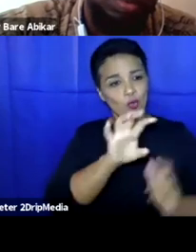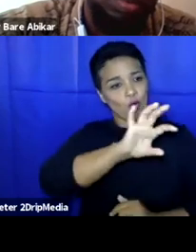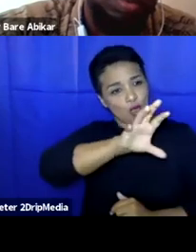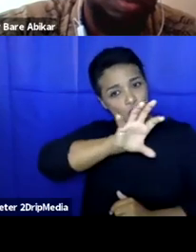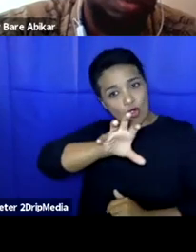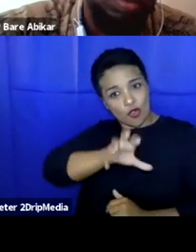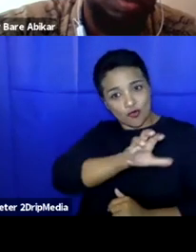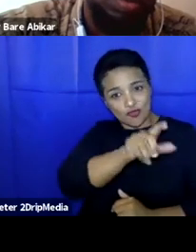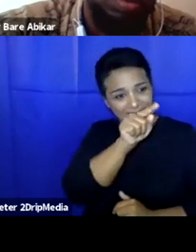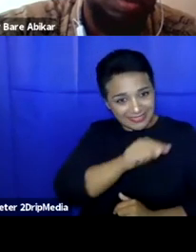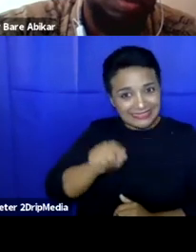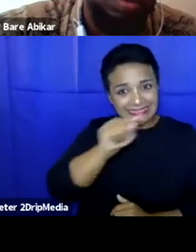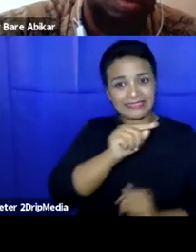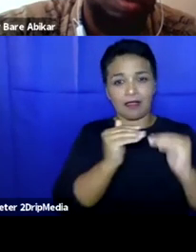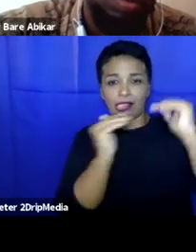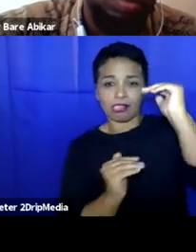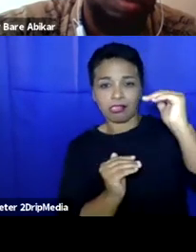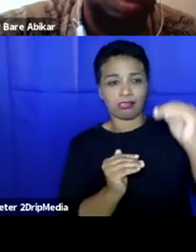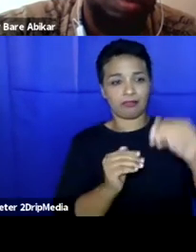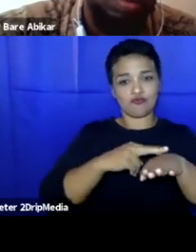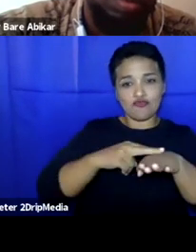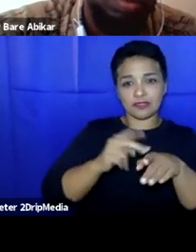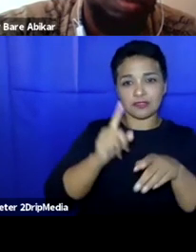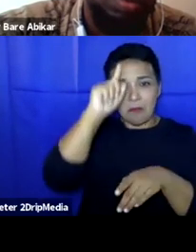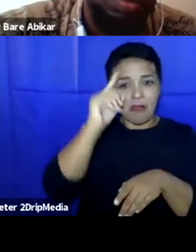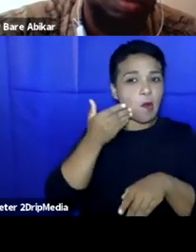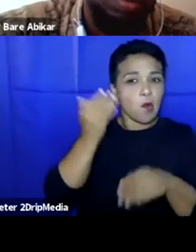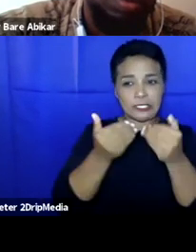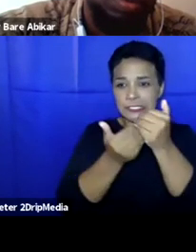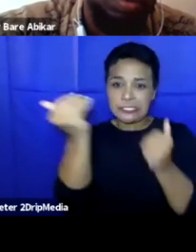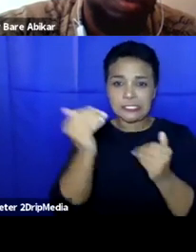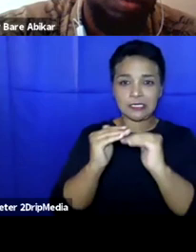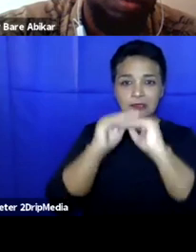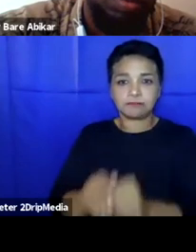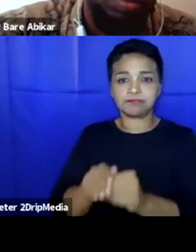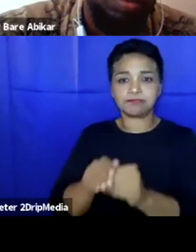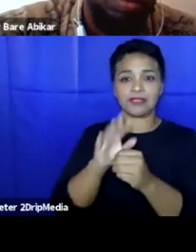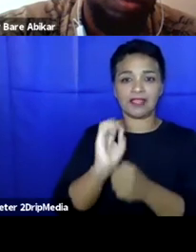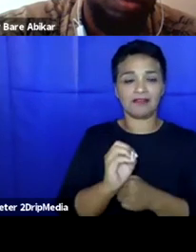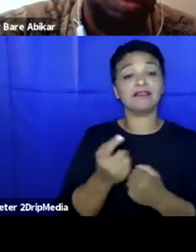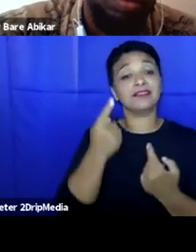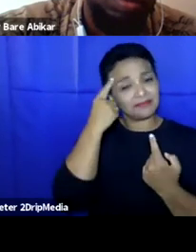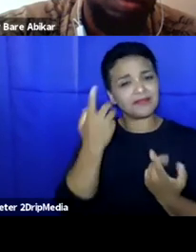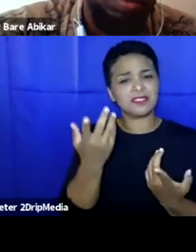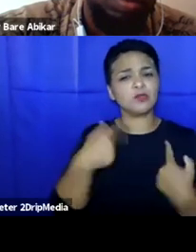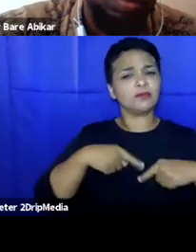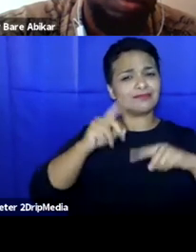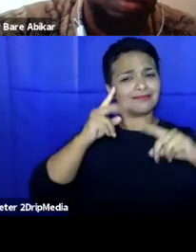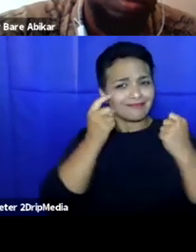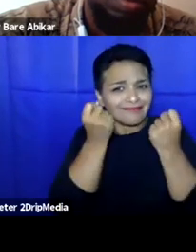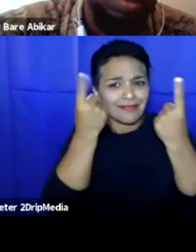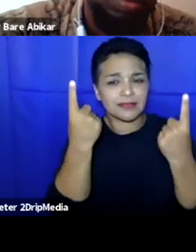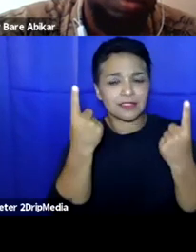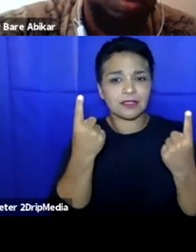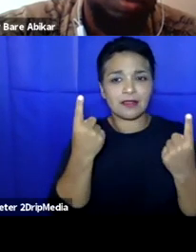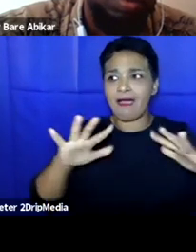tackle inequality, you need to tackle racism that are very much to do with the host societies where it's being, and understand why the scapegoating